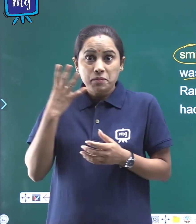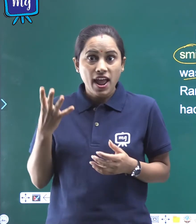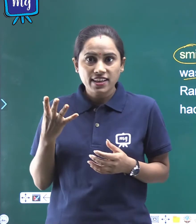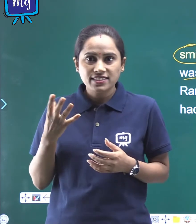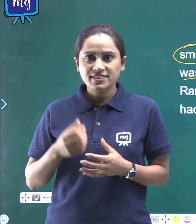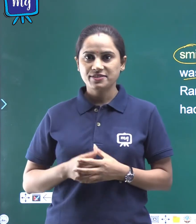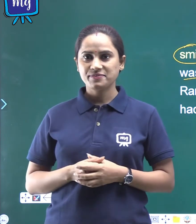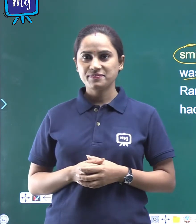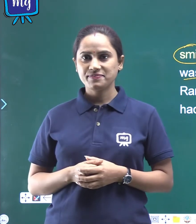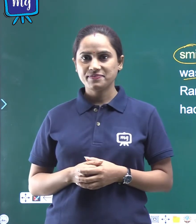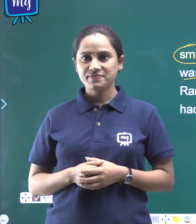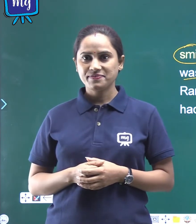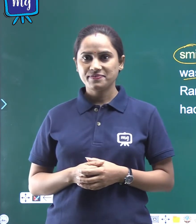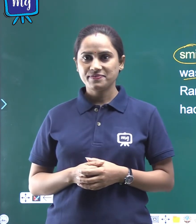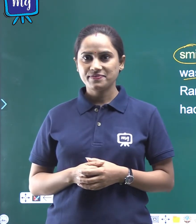surprised